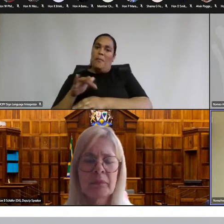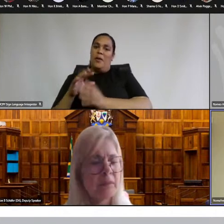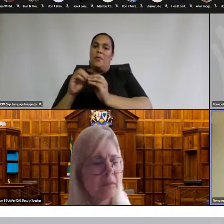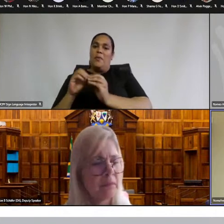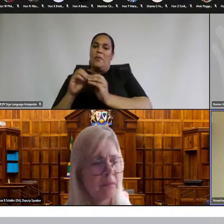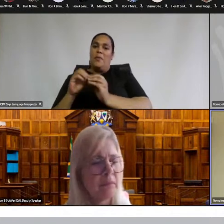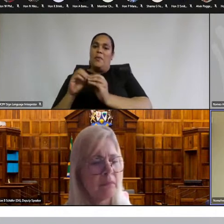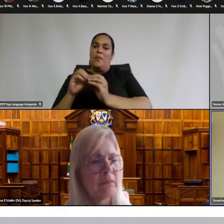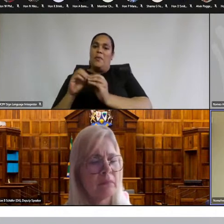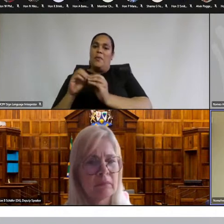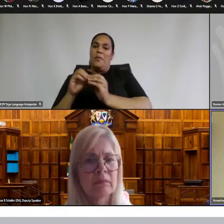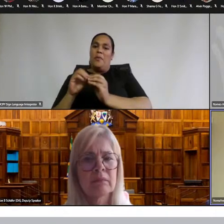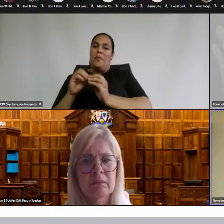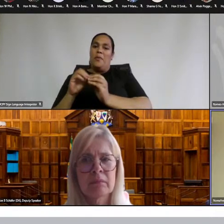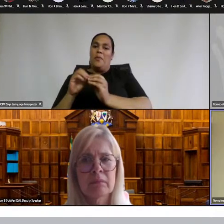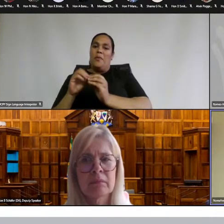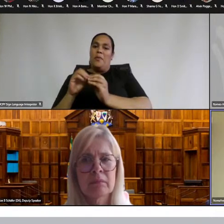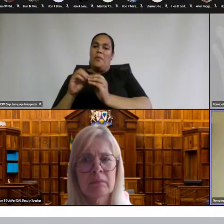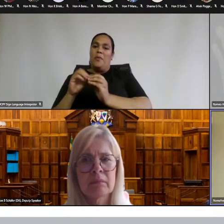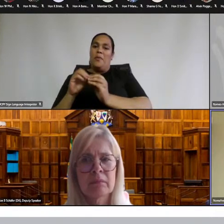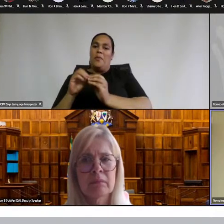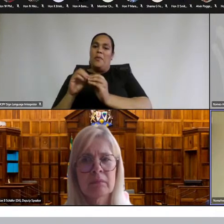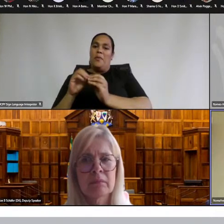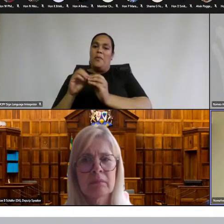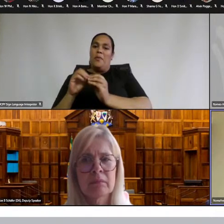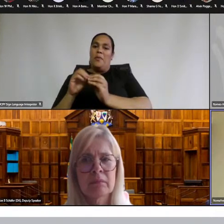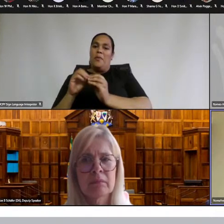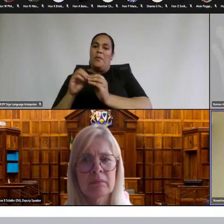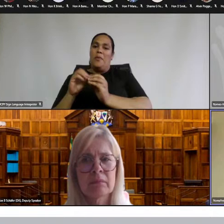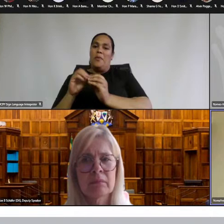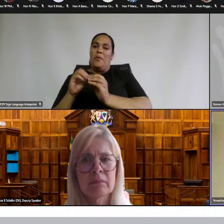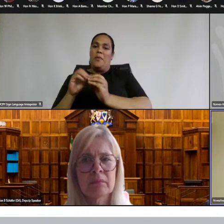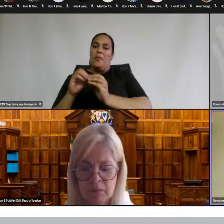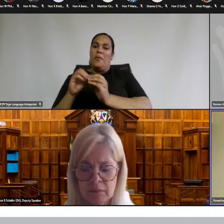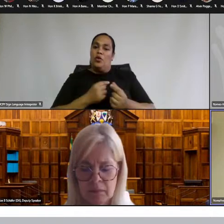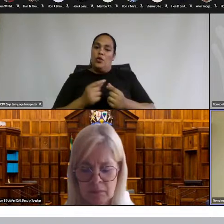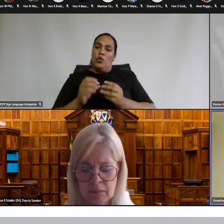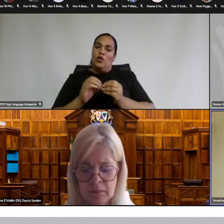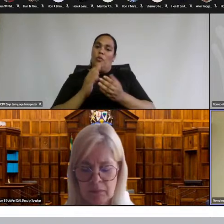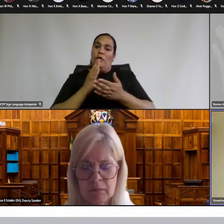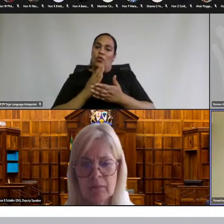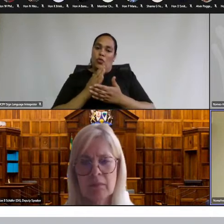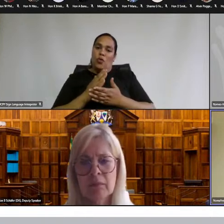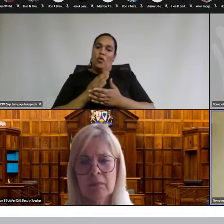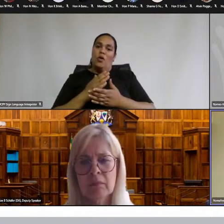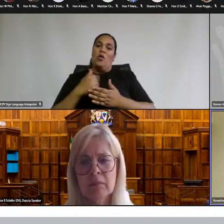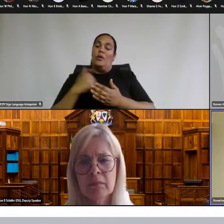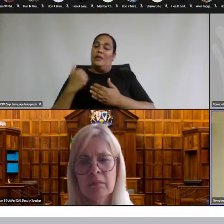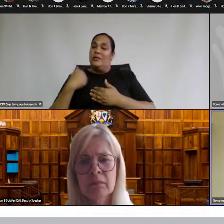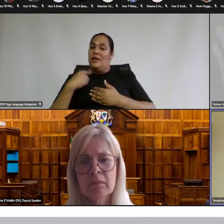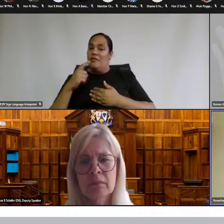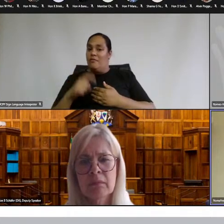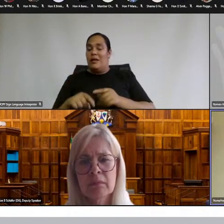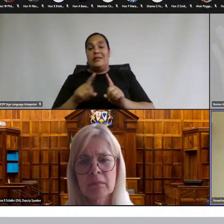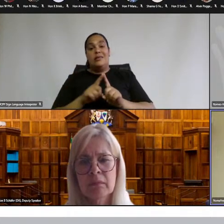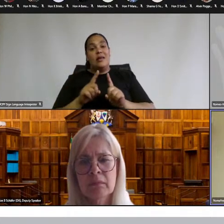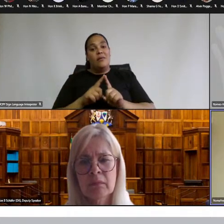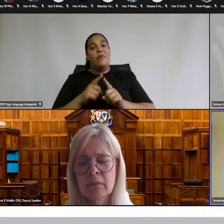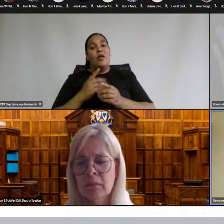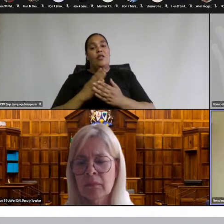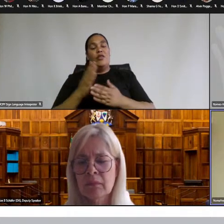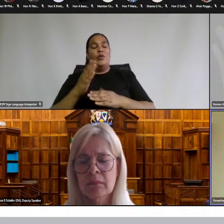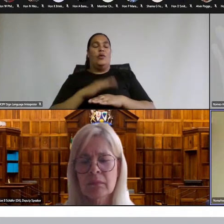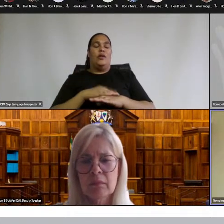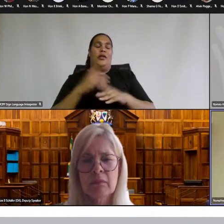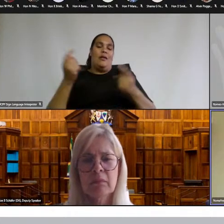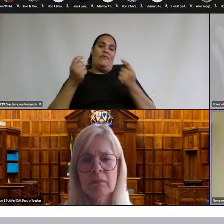informed decisions. The informed decision now, what we are asking you to do is to make sure you stay safe, especially during this